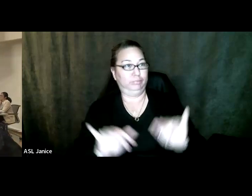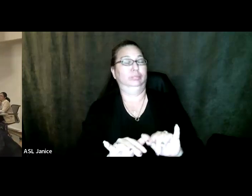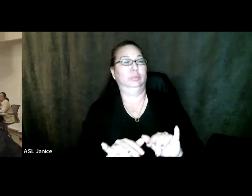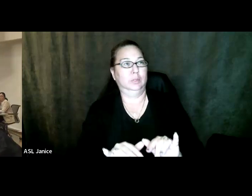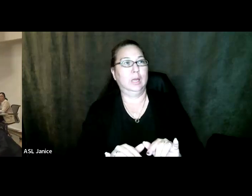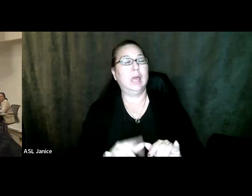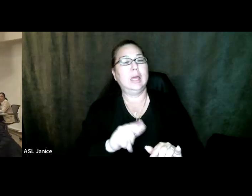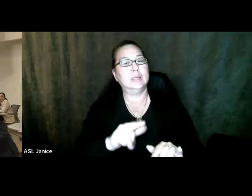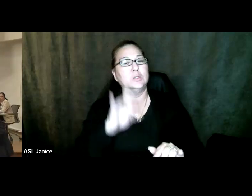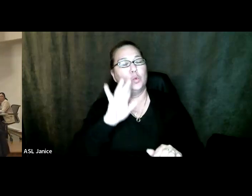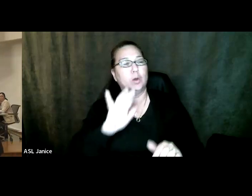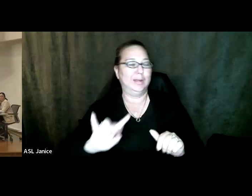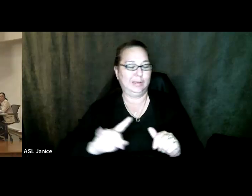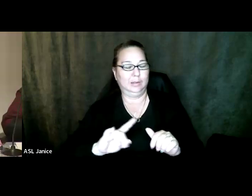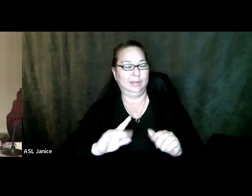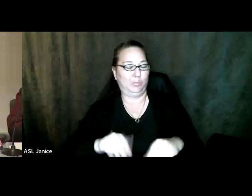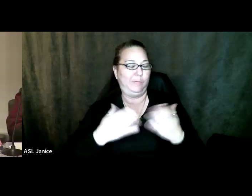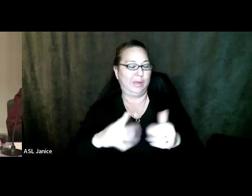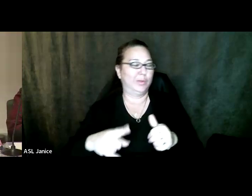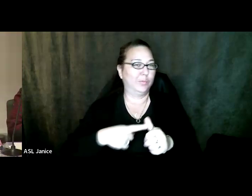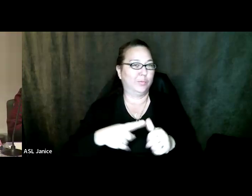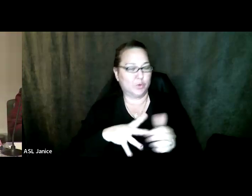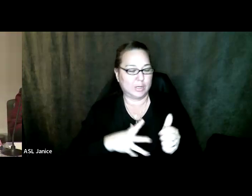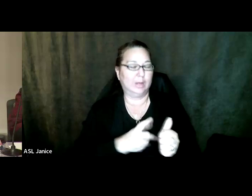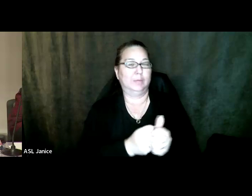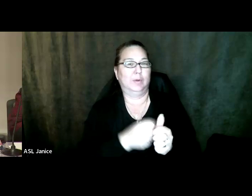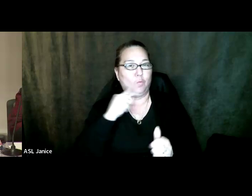Transformation Schools quarterly update of school year